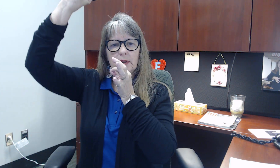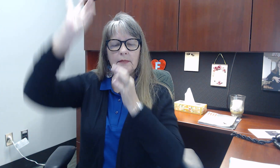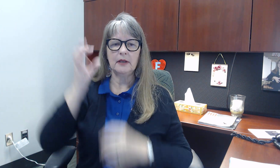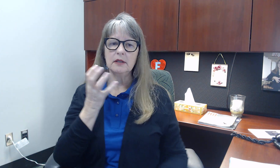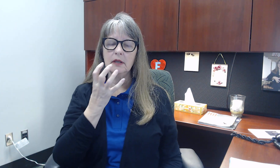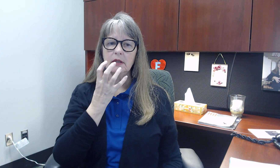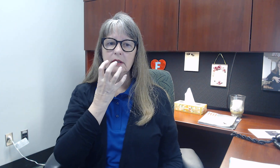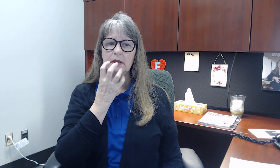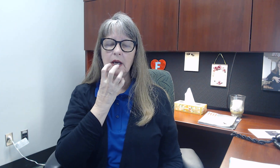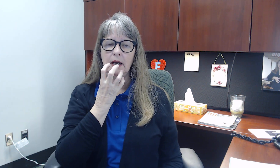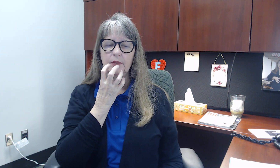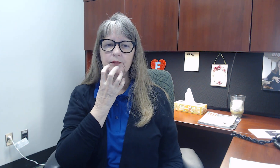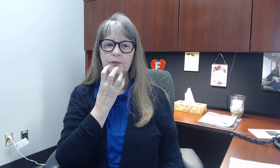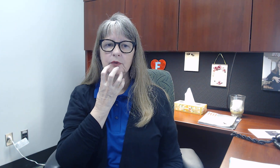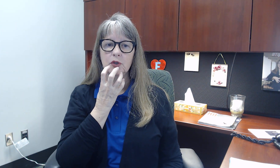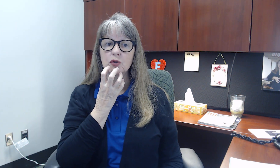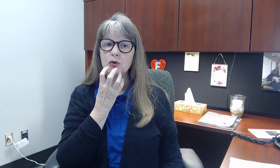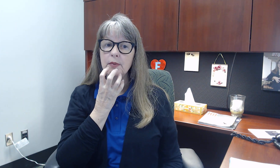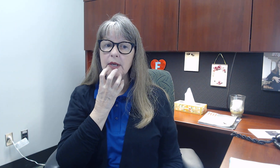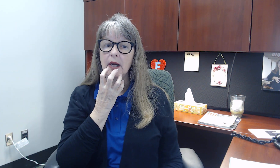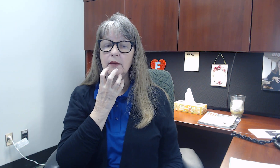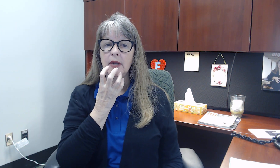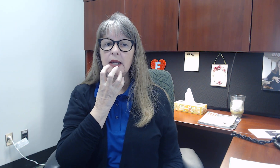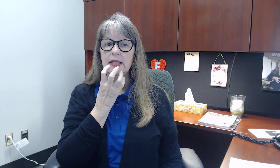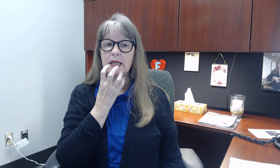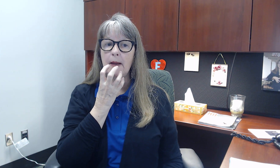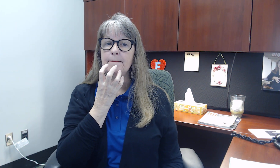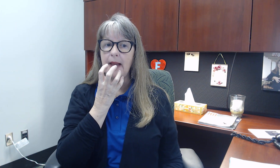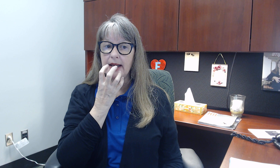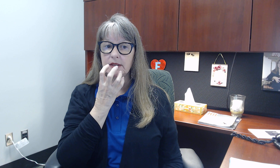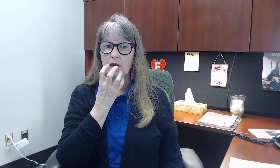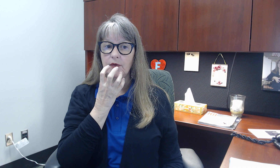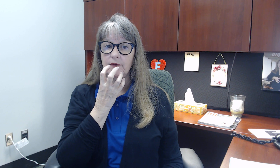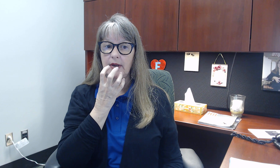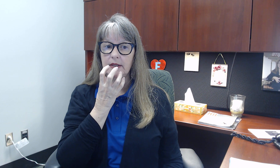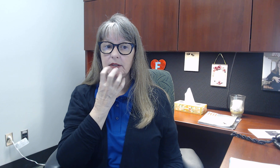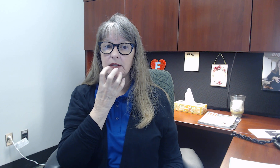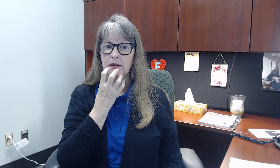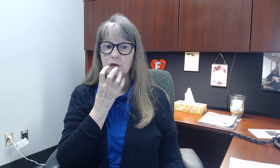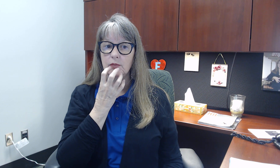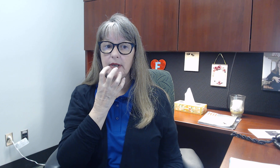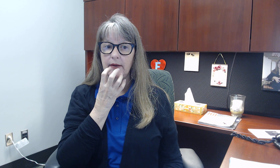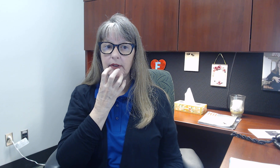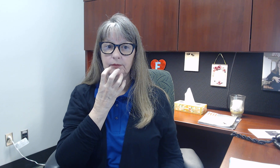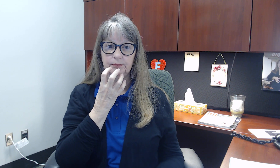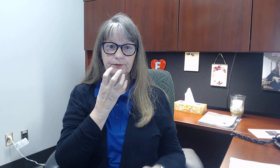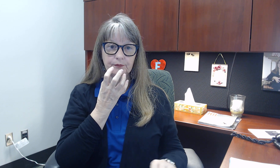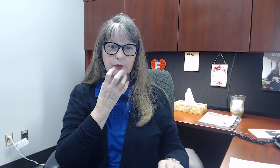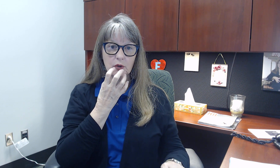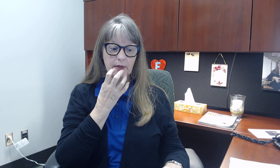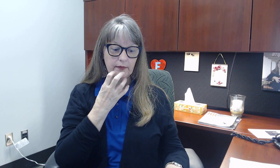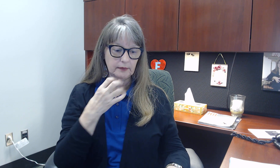But to scuba dive, it's that mask on their face. Scuba diving.